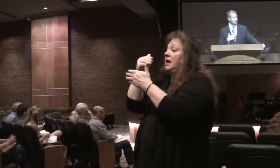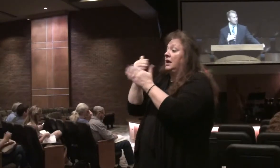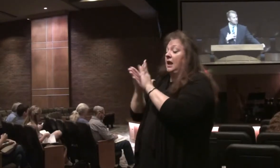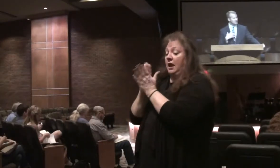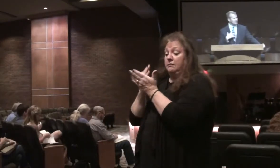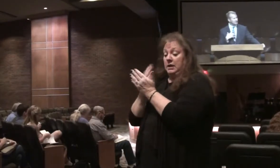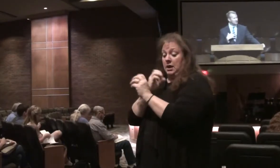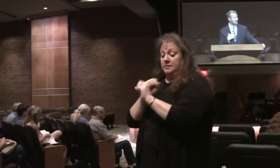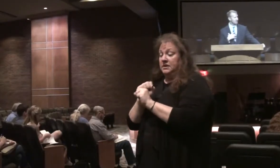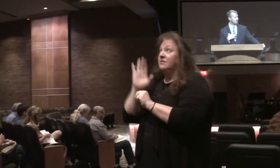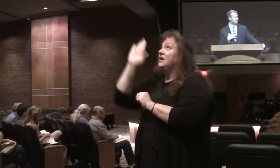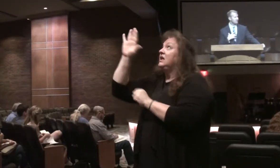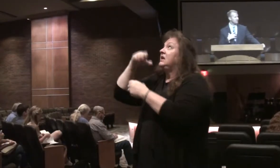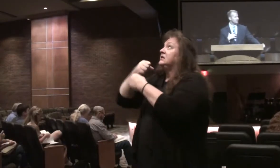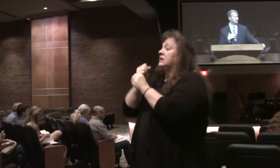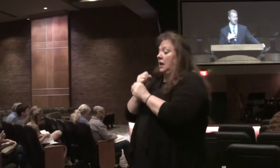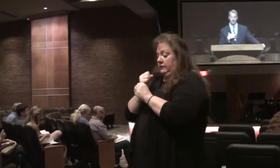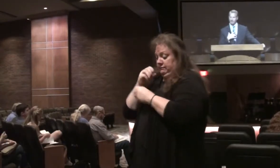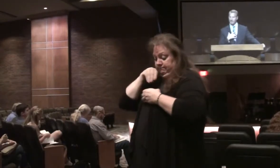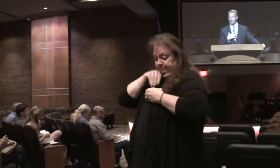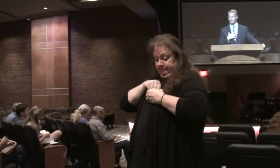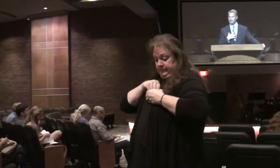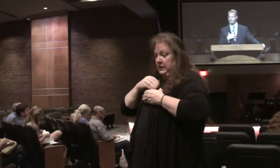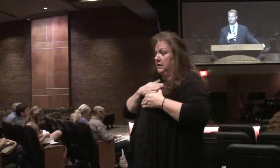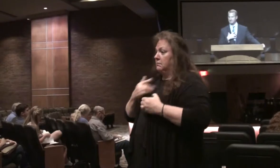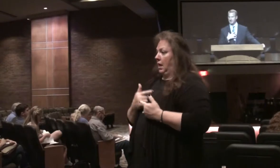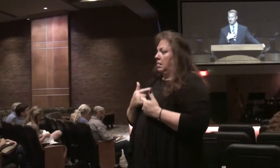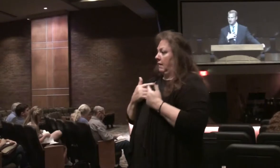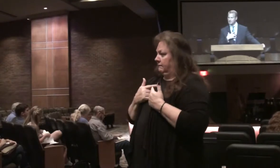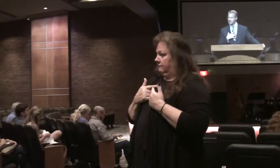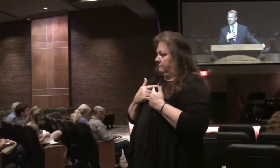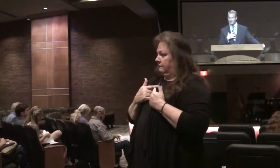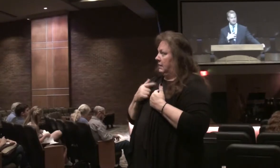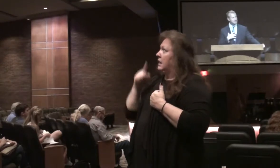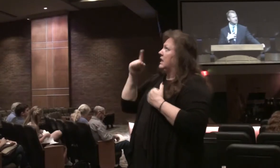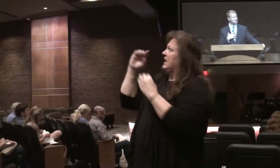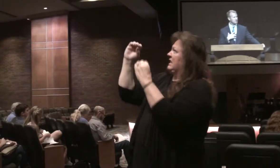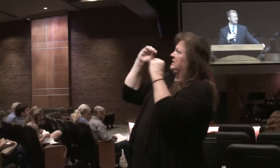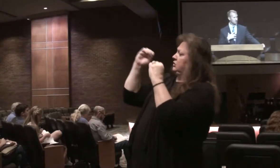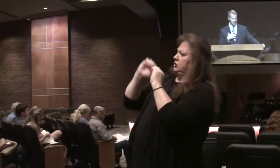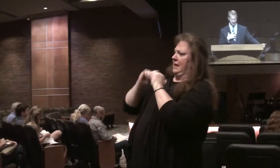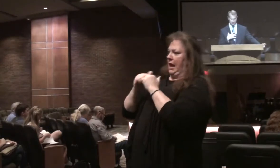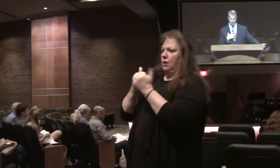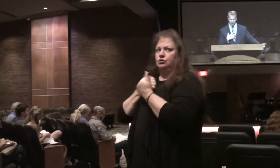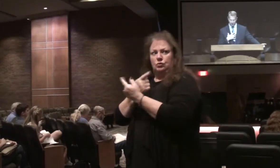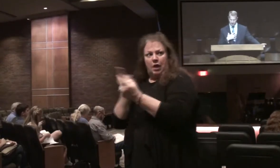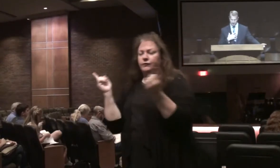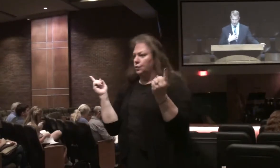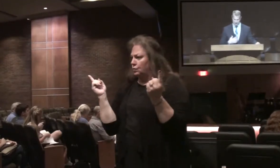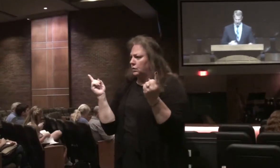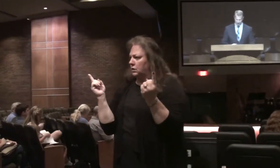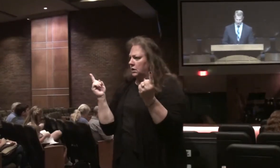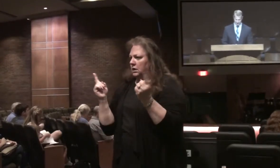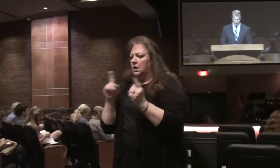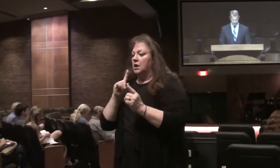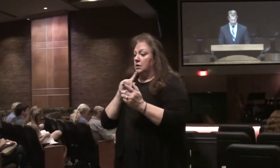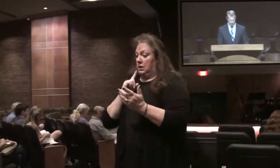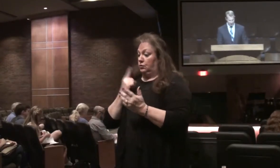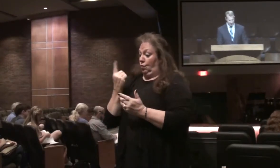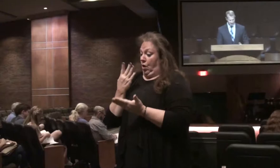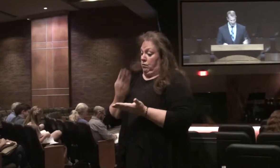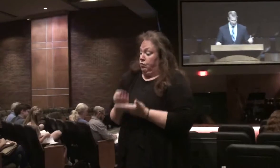God produces his love in our lives. And he himself teaches us to love one another. It's a mark of true